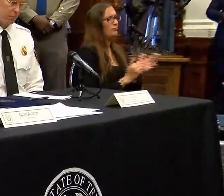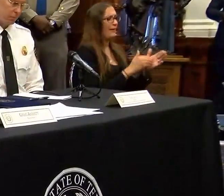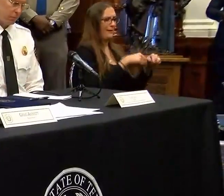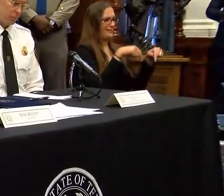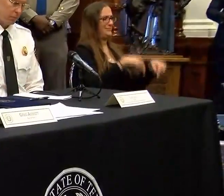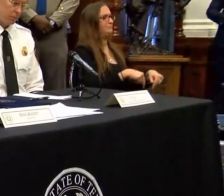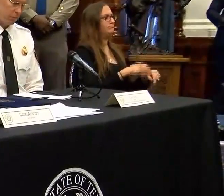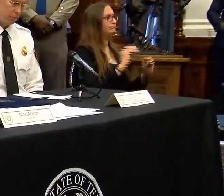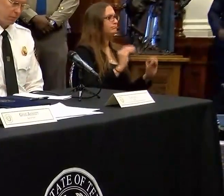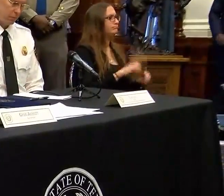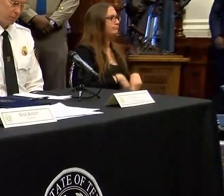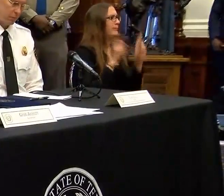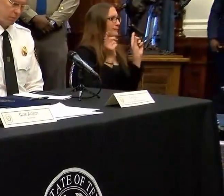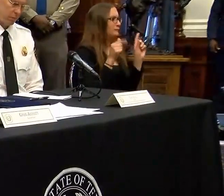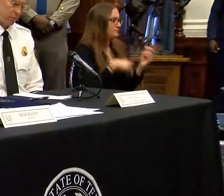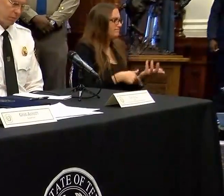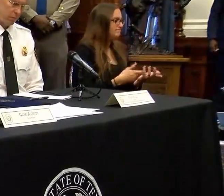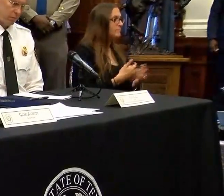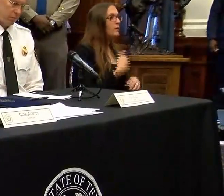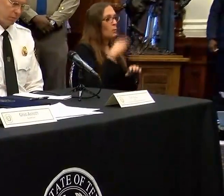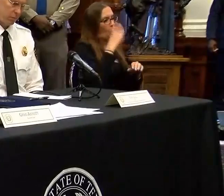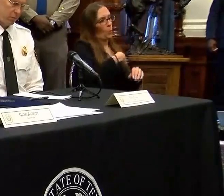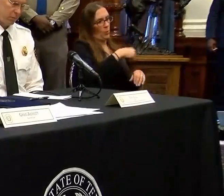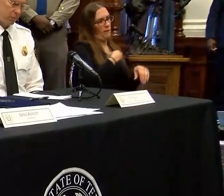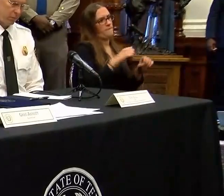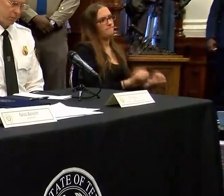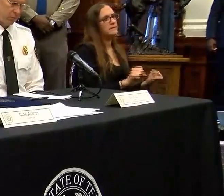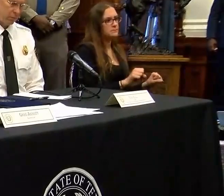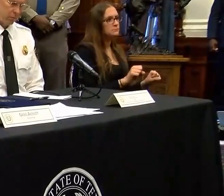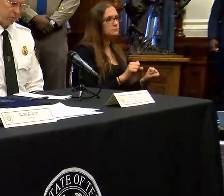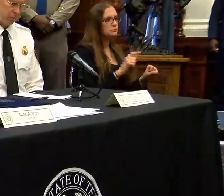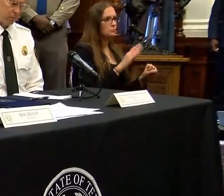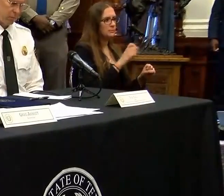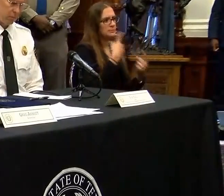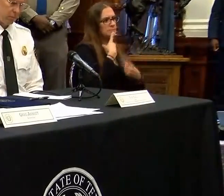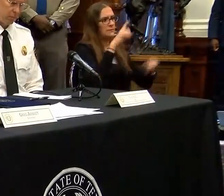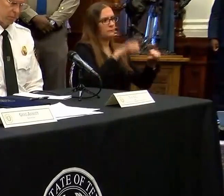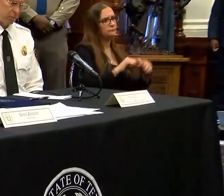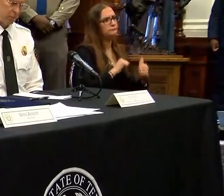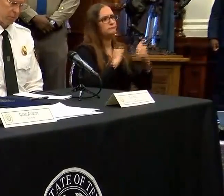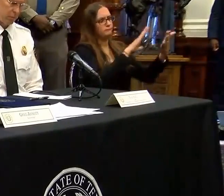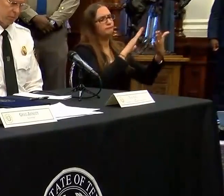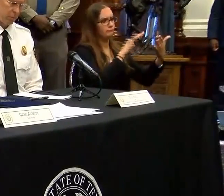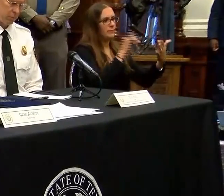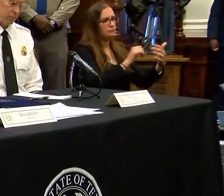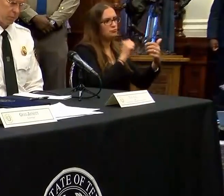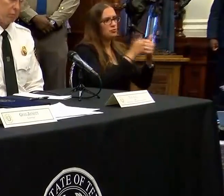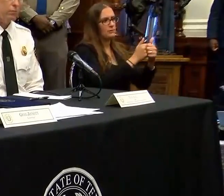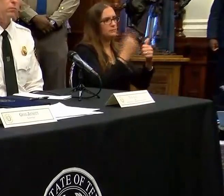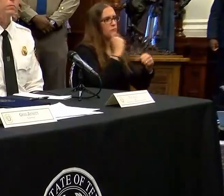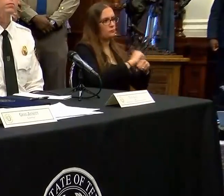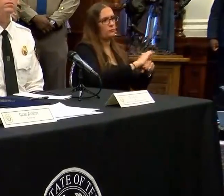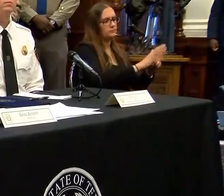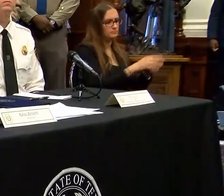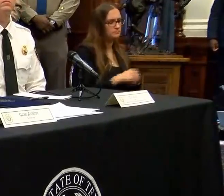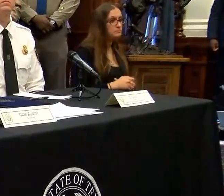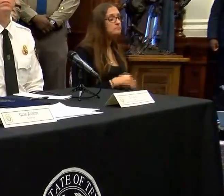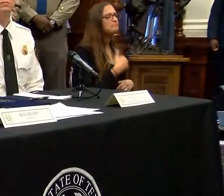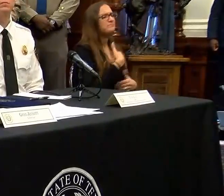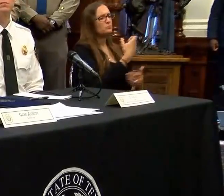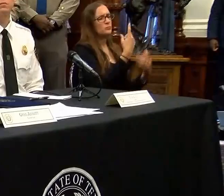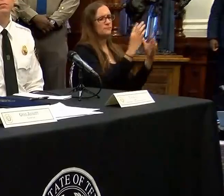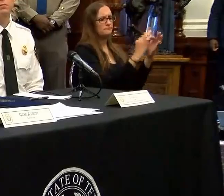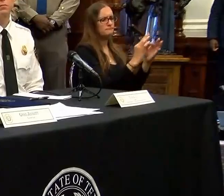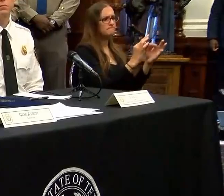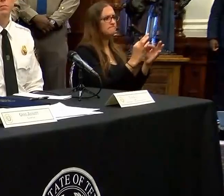no exception. And we know that we have the capacity to be successful in meeting the challenge of COVID-19. I want to talk a little